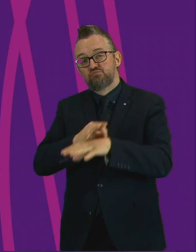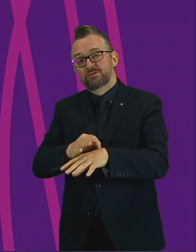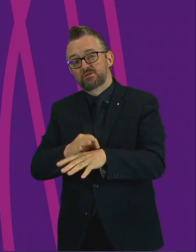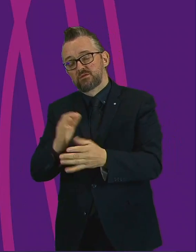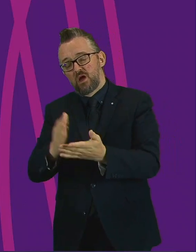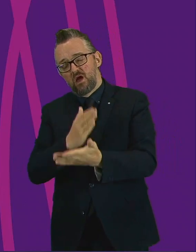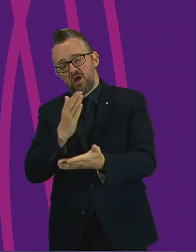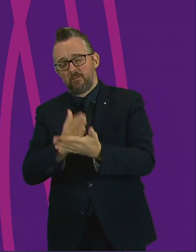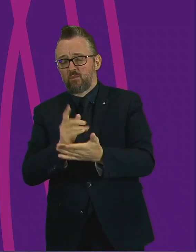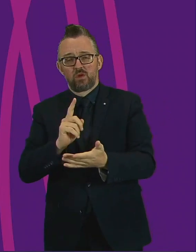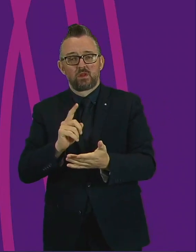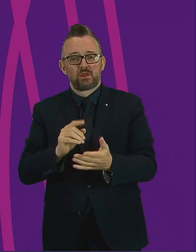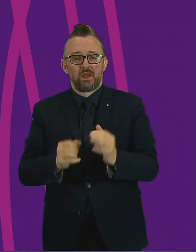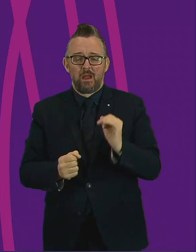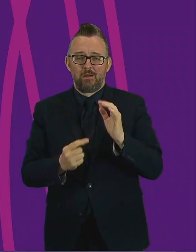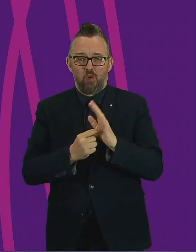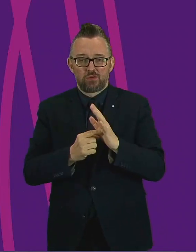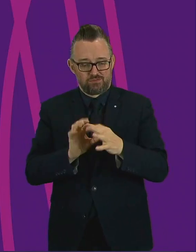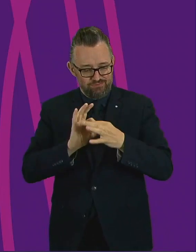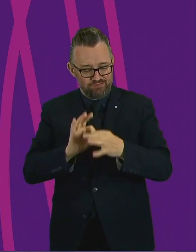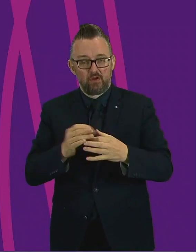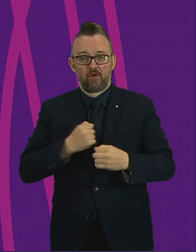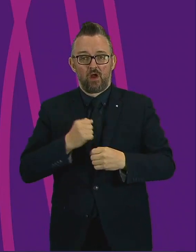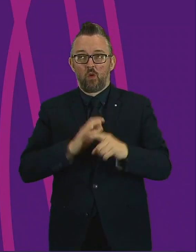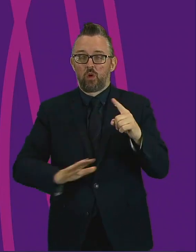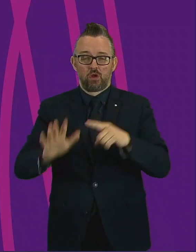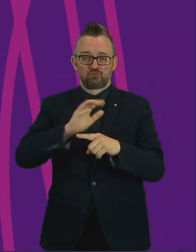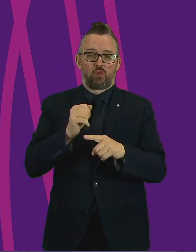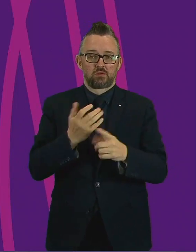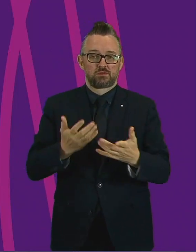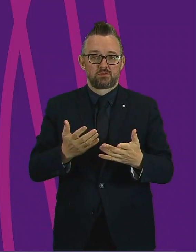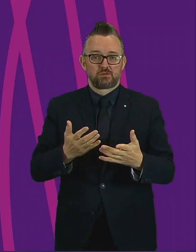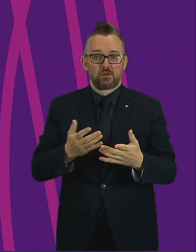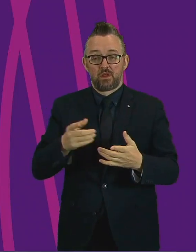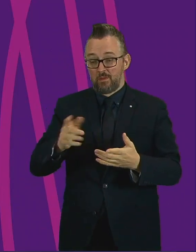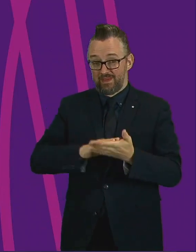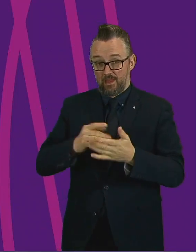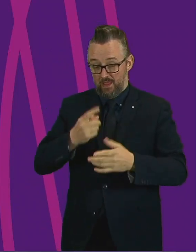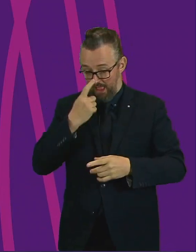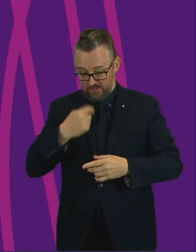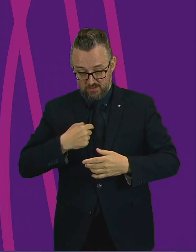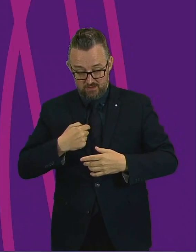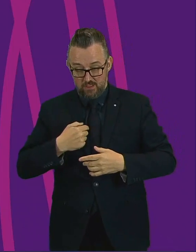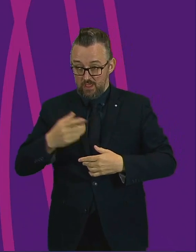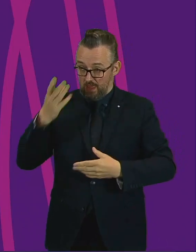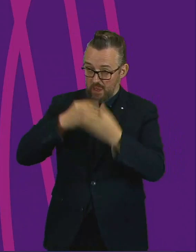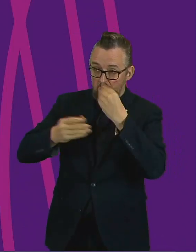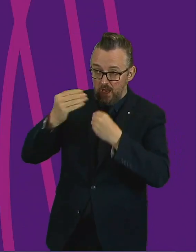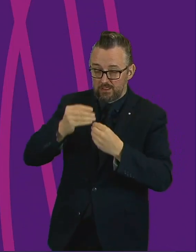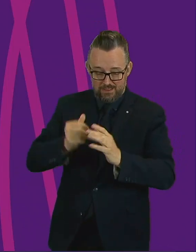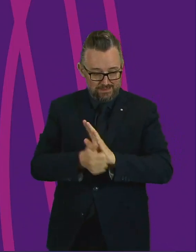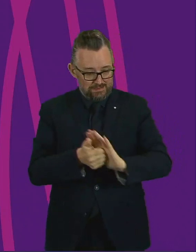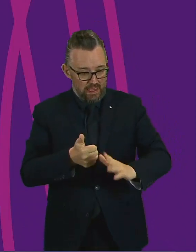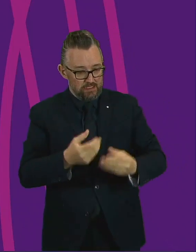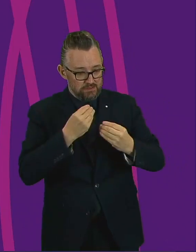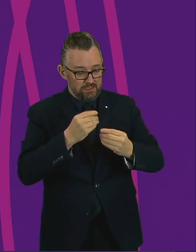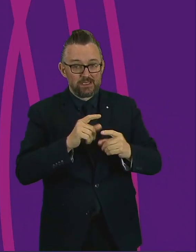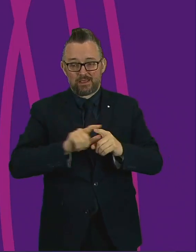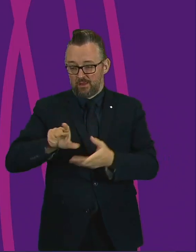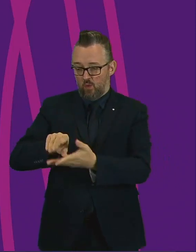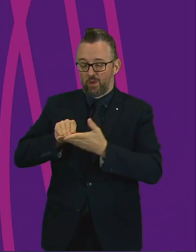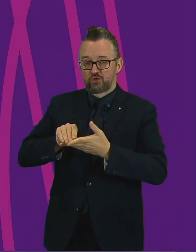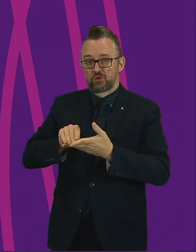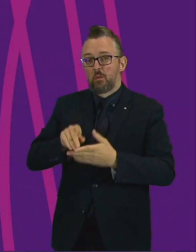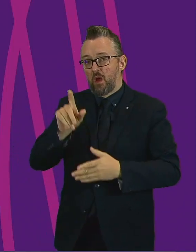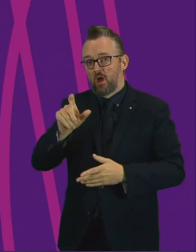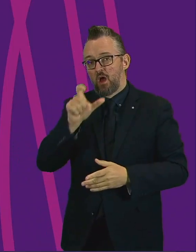part of our economy. They give those who take part the opportunity to develop skills while also earning an income. But there's no doubt COVID-19